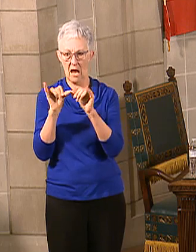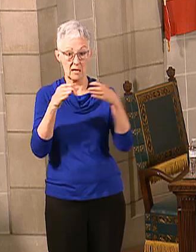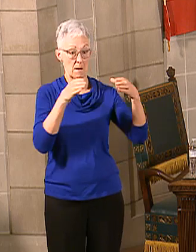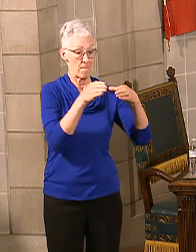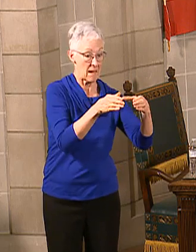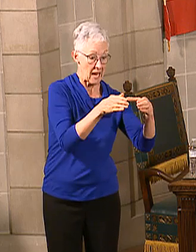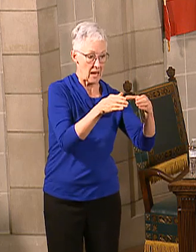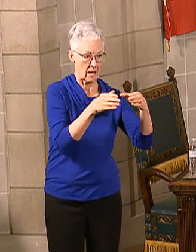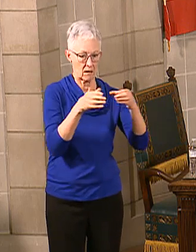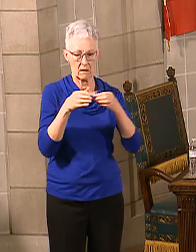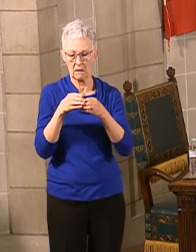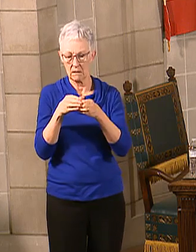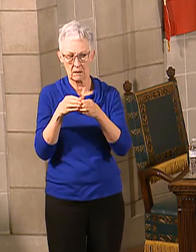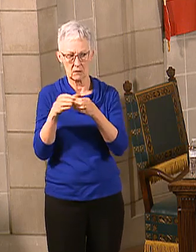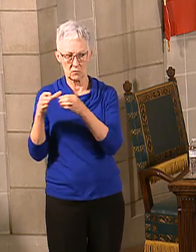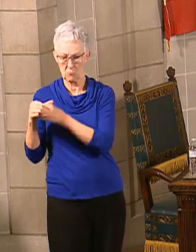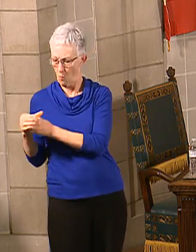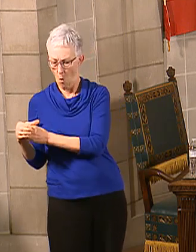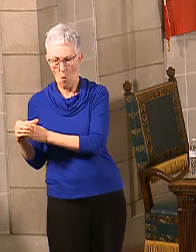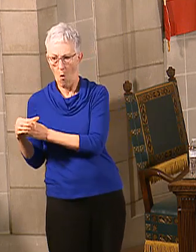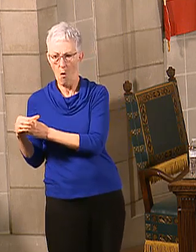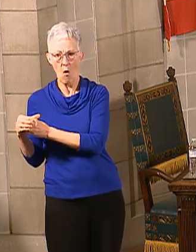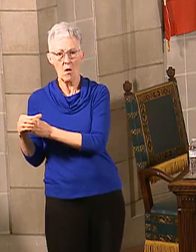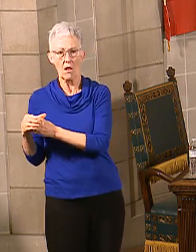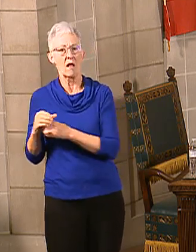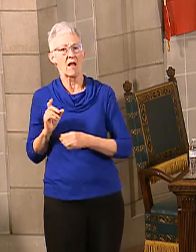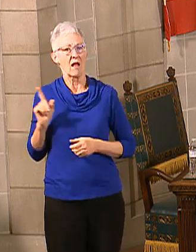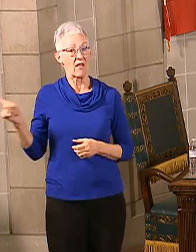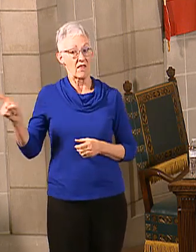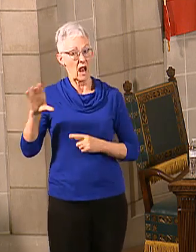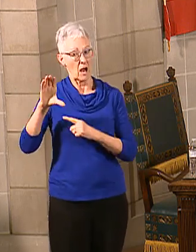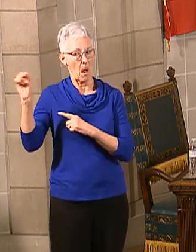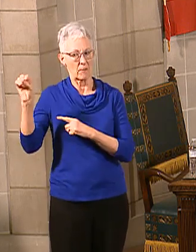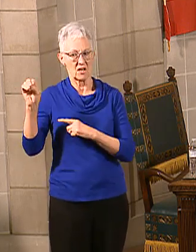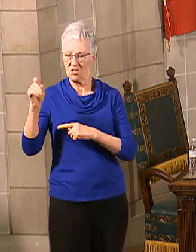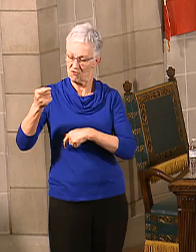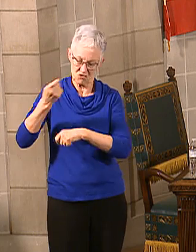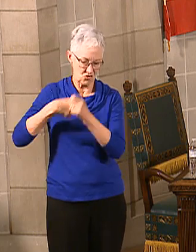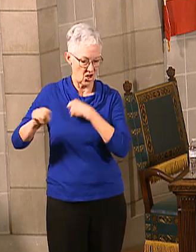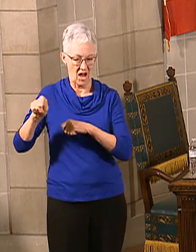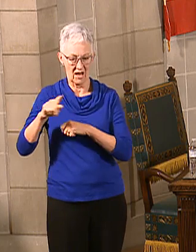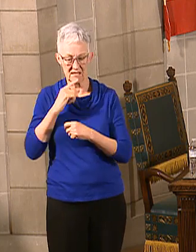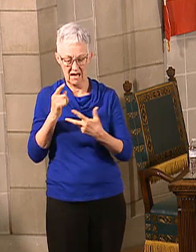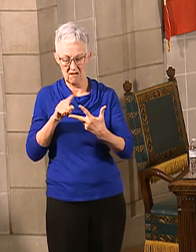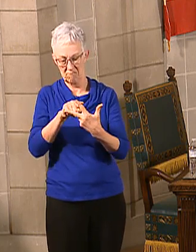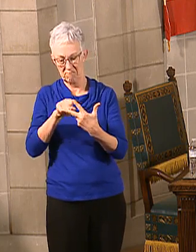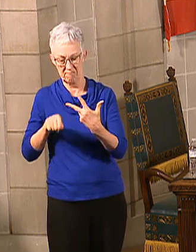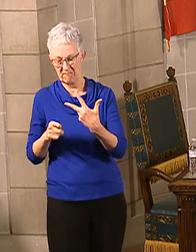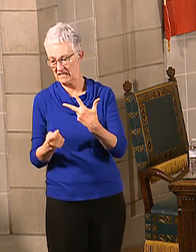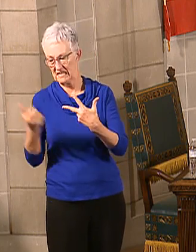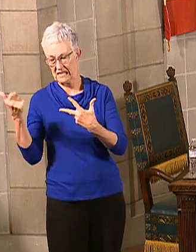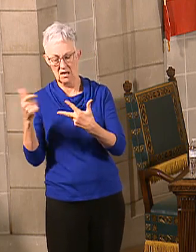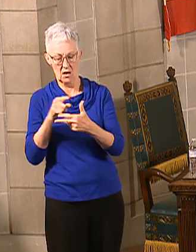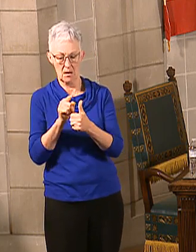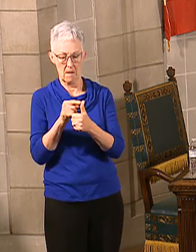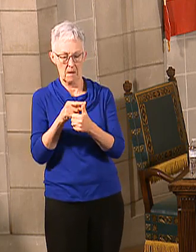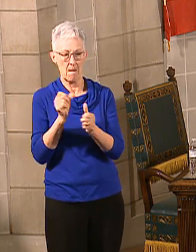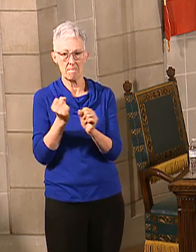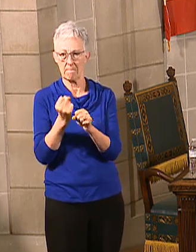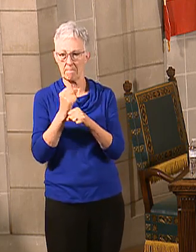more efficient and it's faster to produce those items and get them out to the stores to replenish those